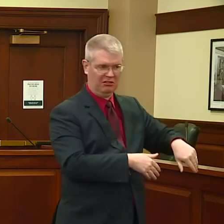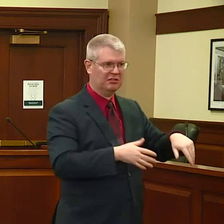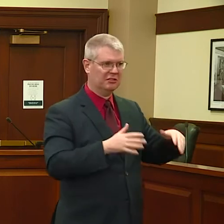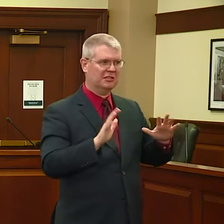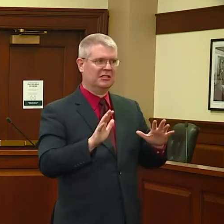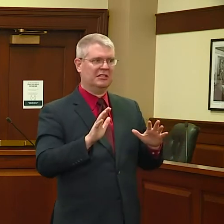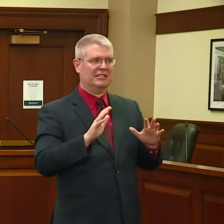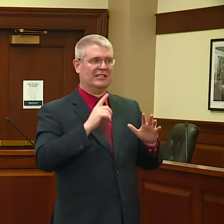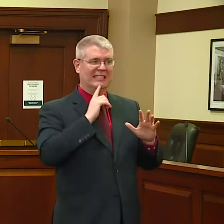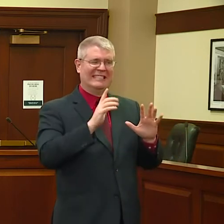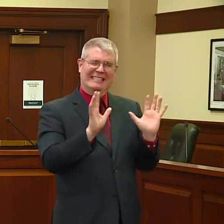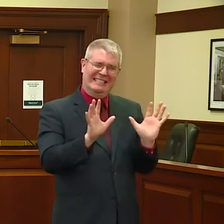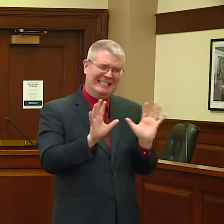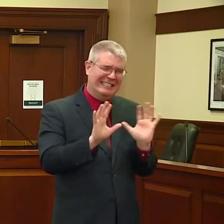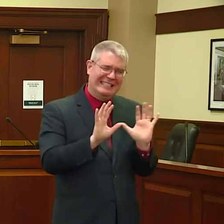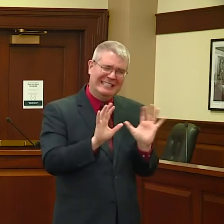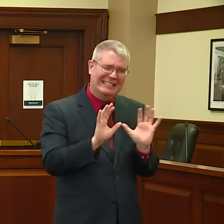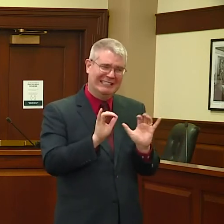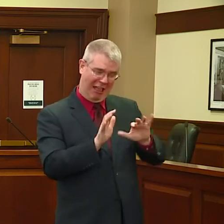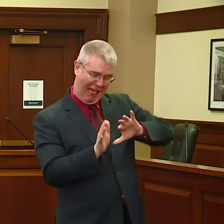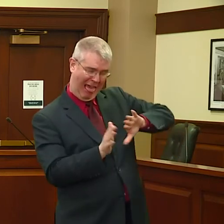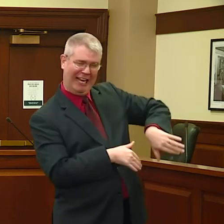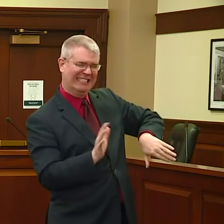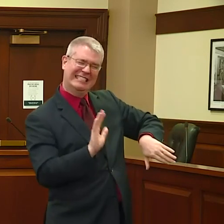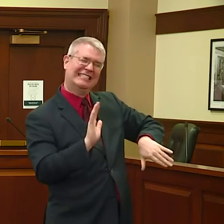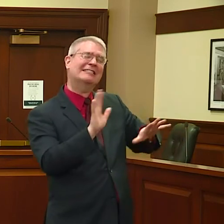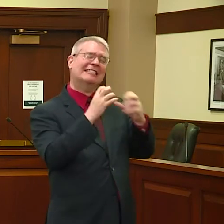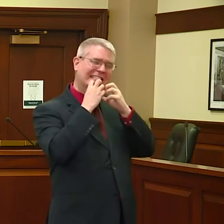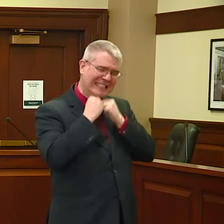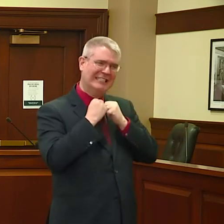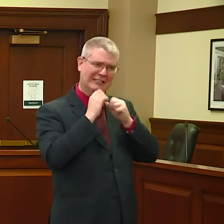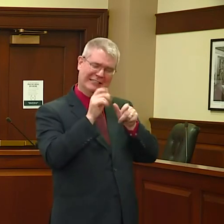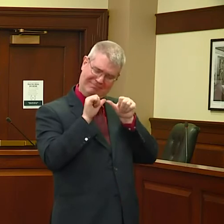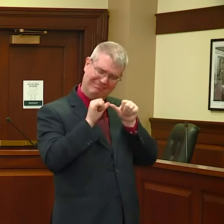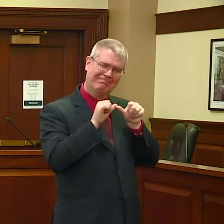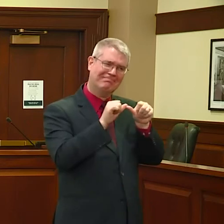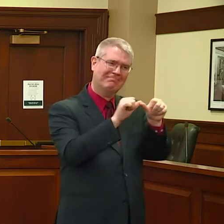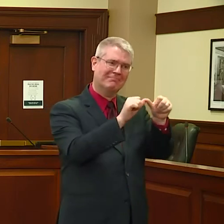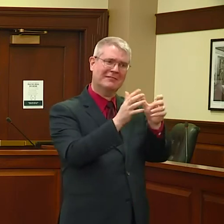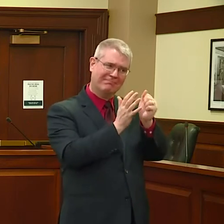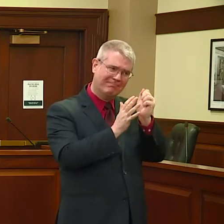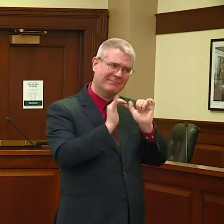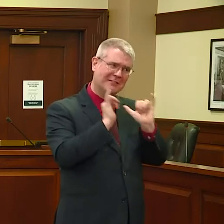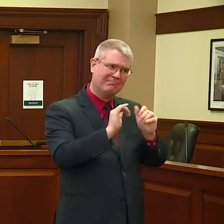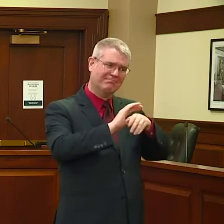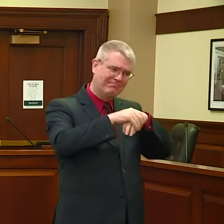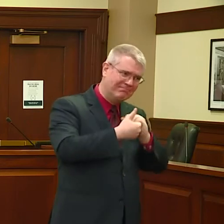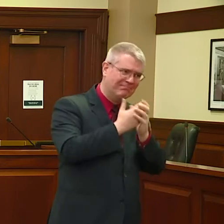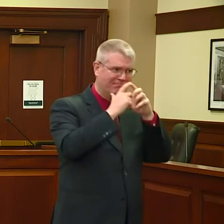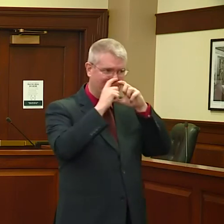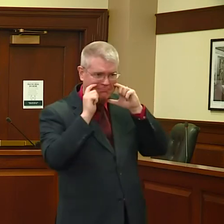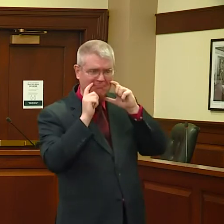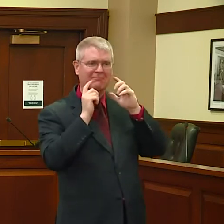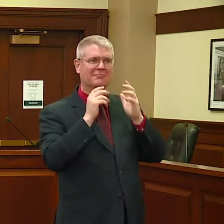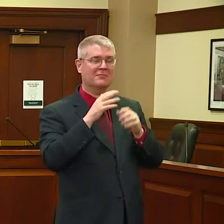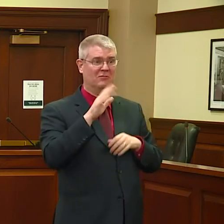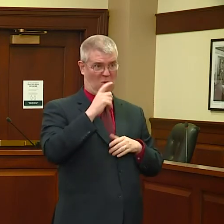Rising COVID-19 case counts in our communities lead to increased number of hospitalized